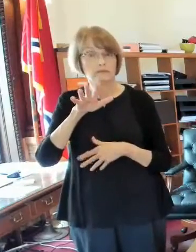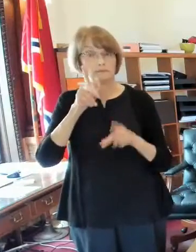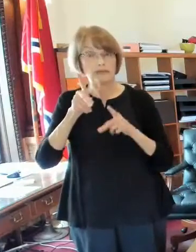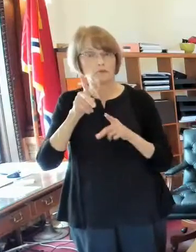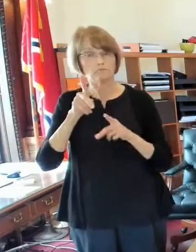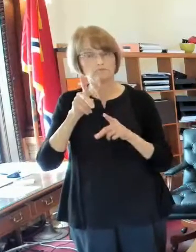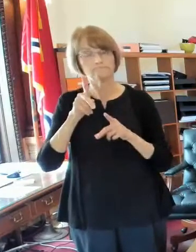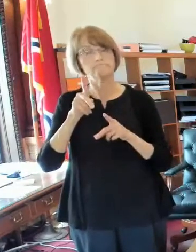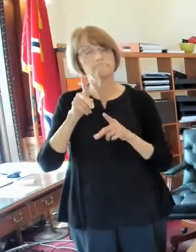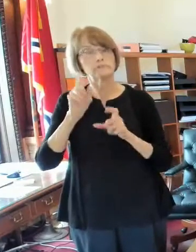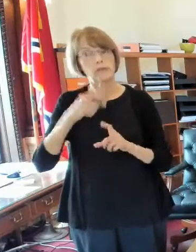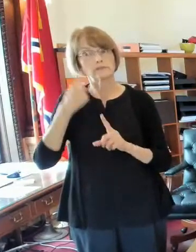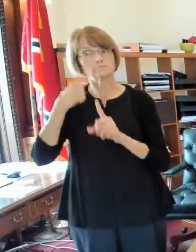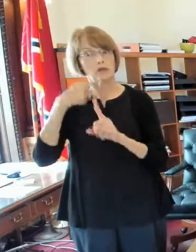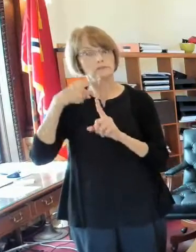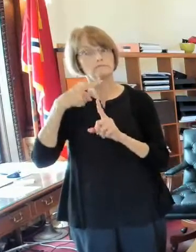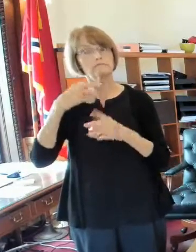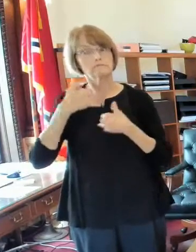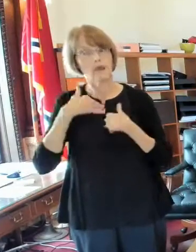and about